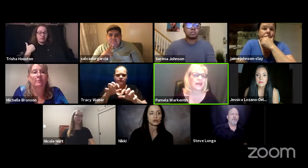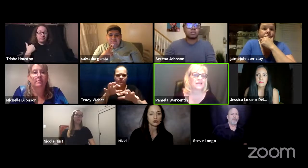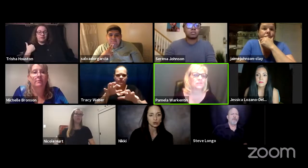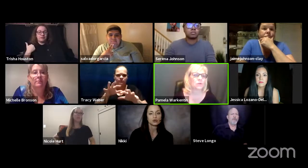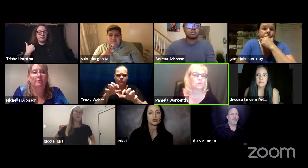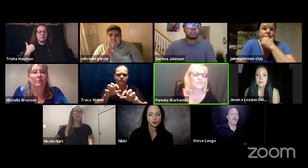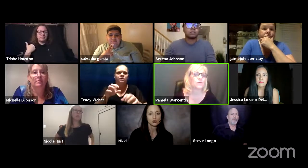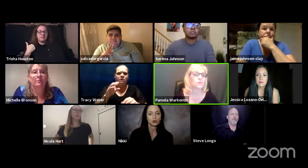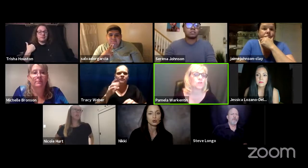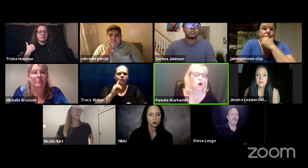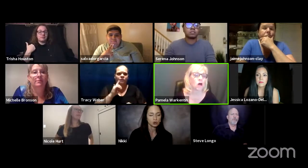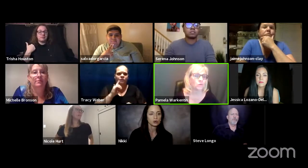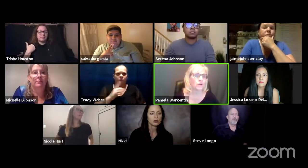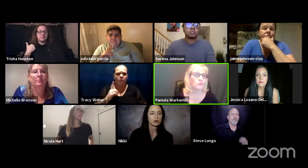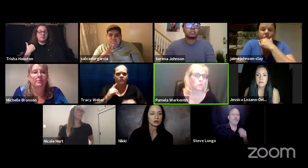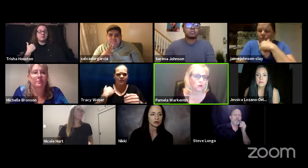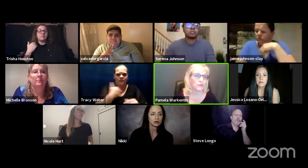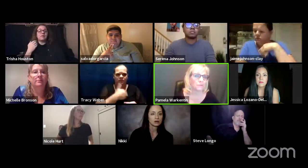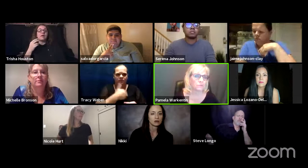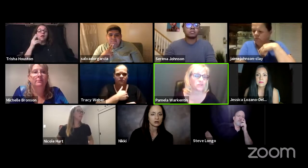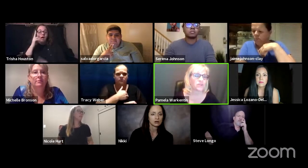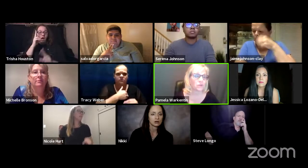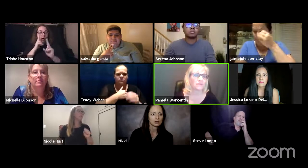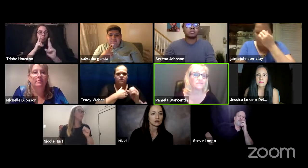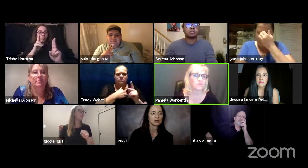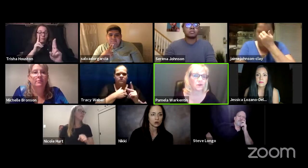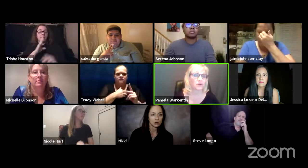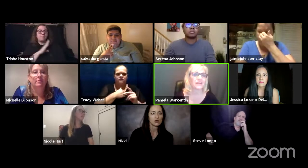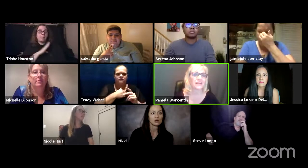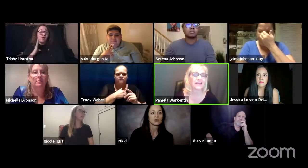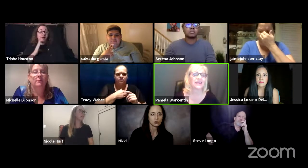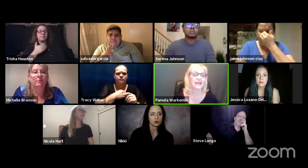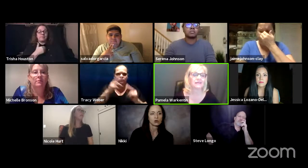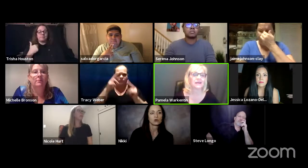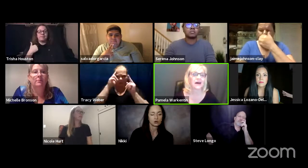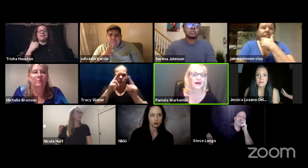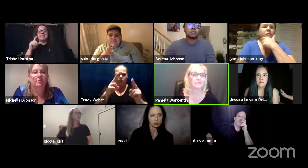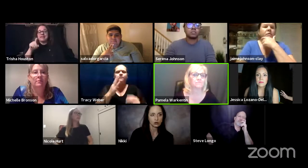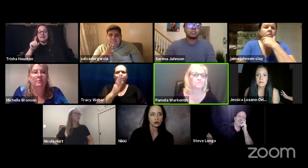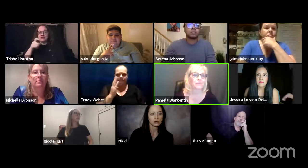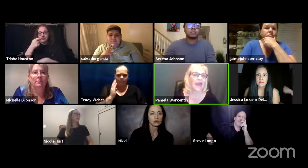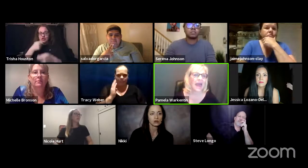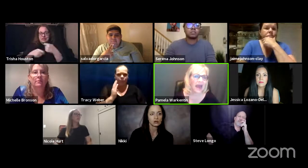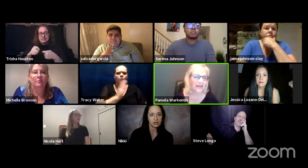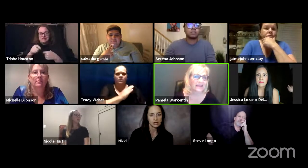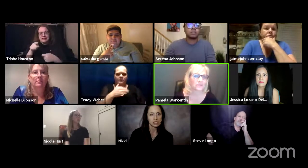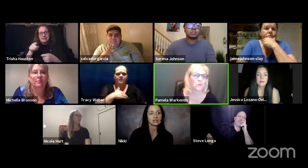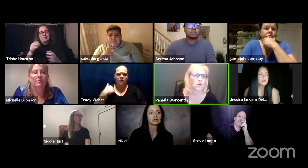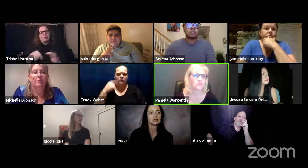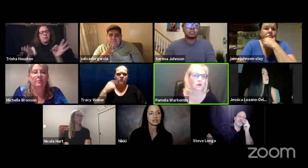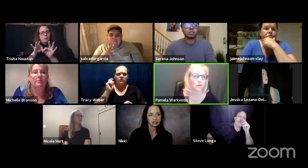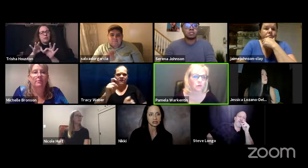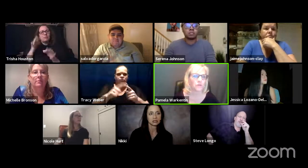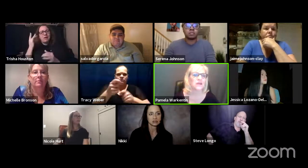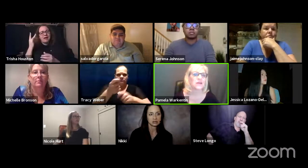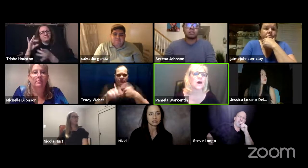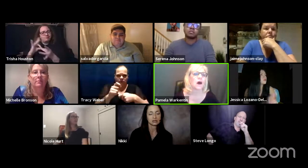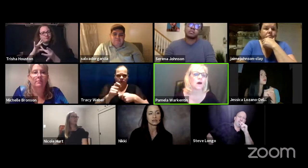And so that those honorary board members that we have currently had as a part of our group